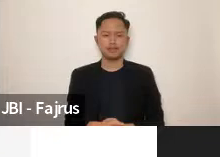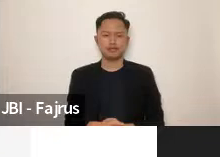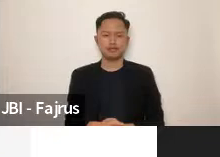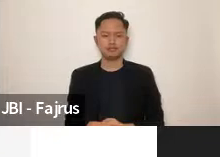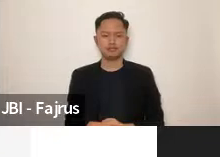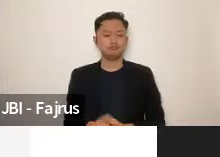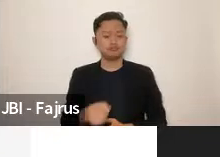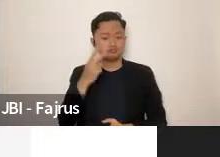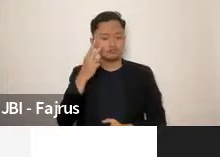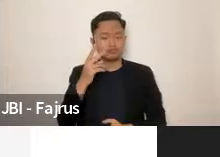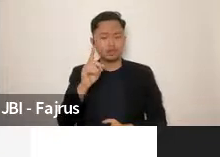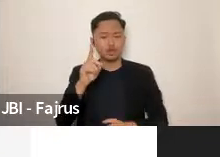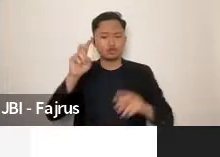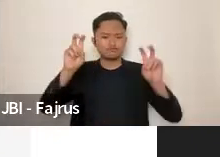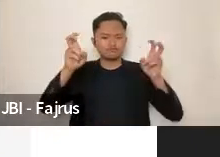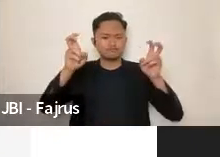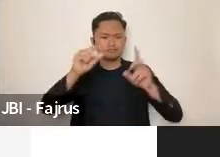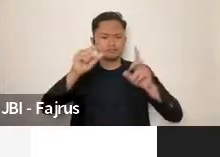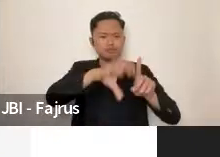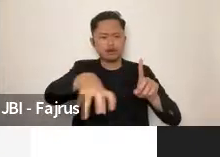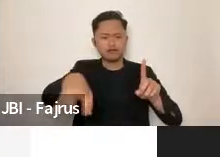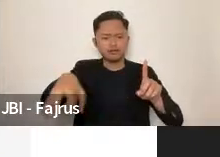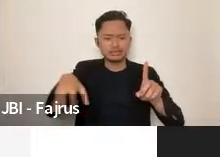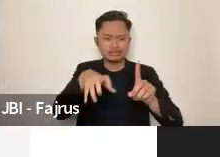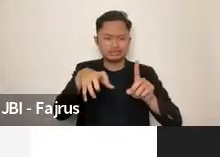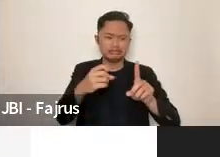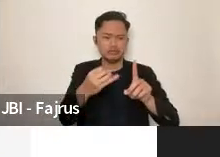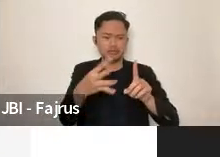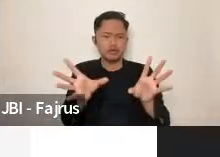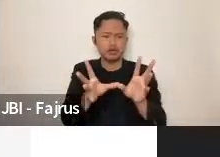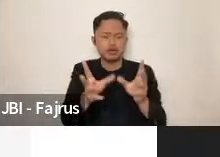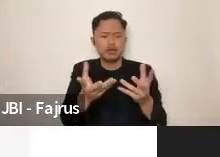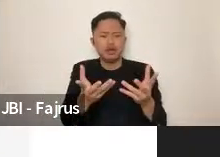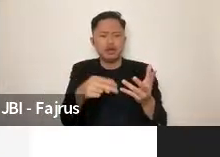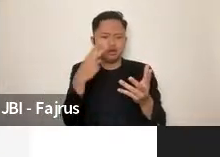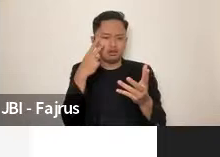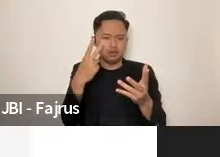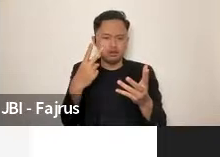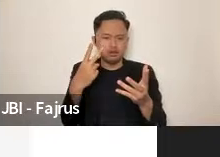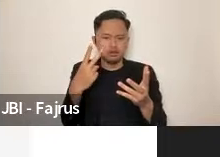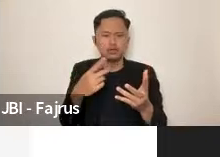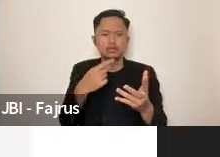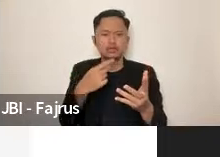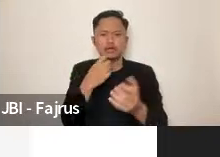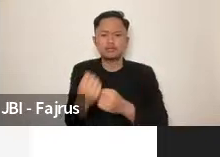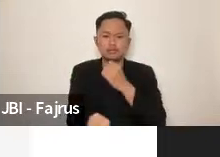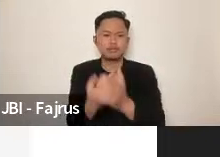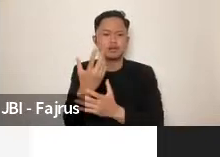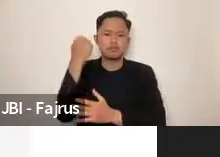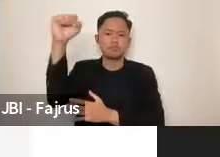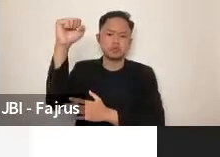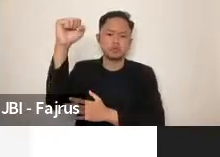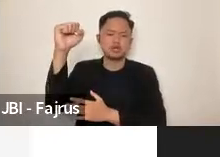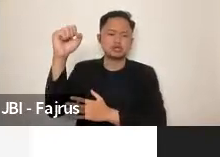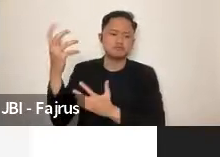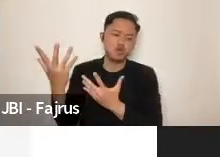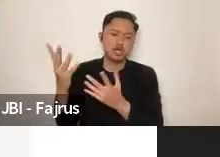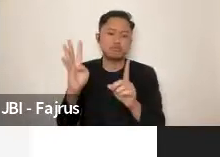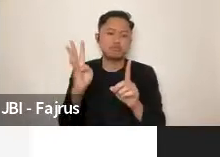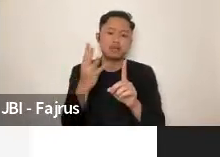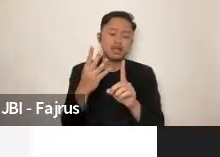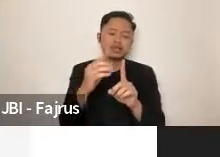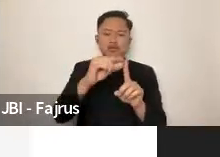in terms of in Papua province, as the vast majority of events, but we've seen incidences relating to West Papua across 14 provinces across